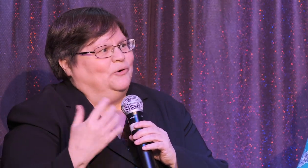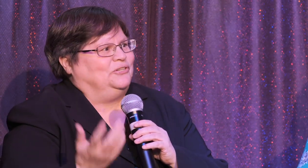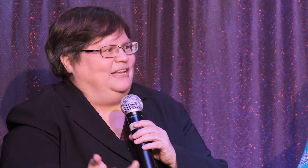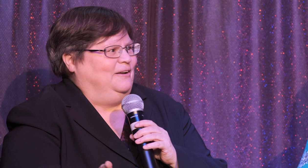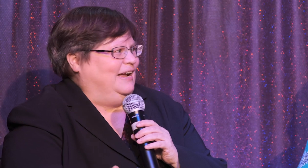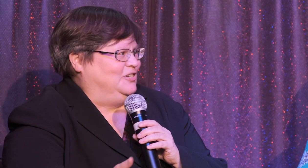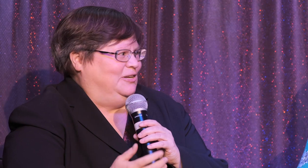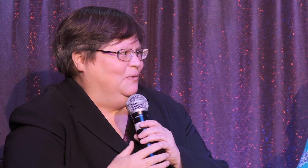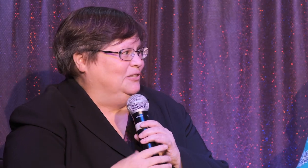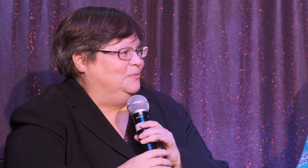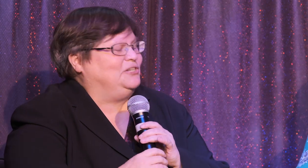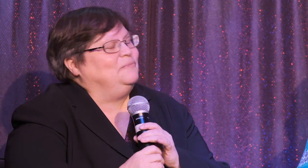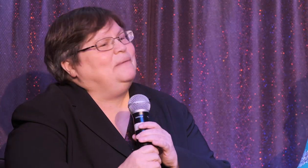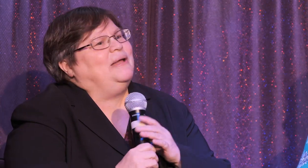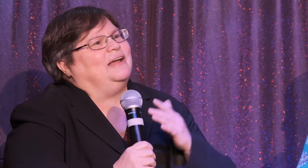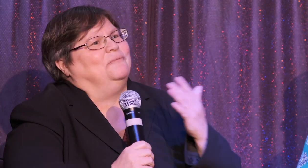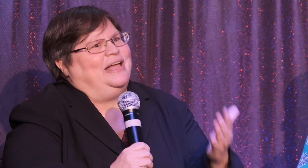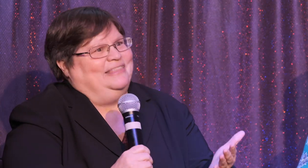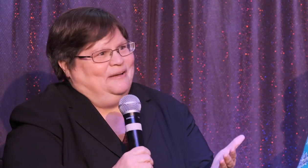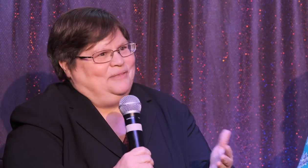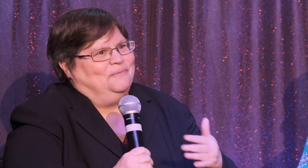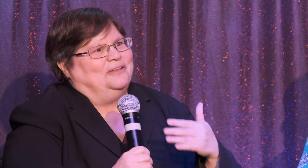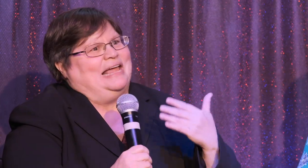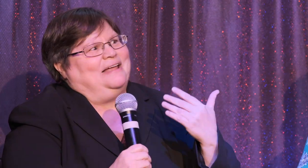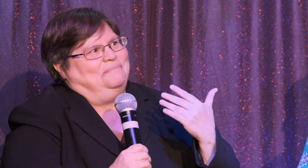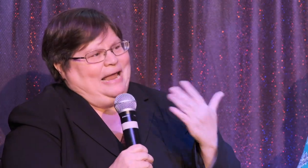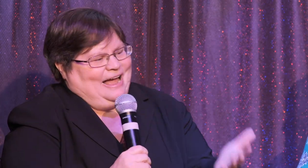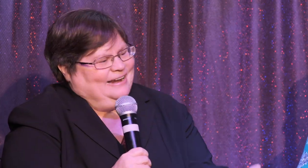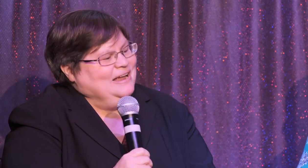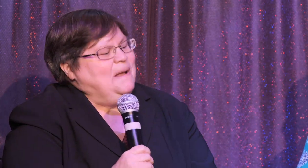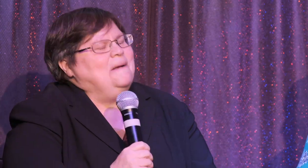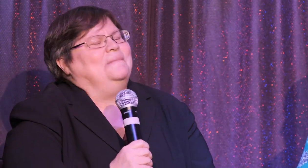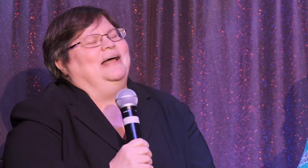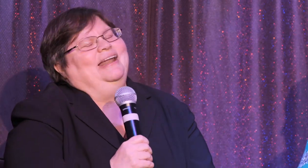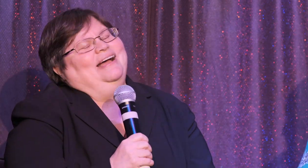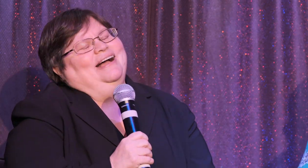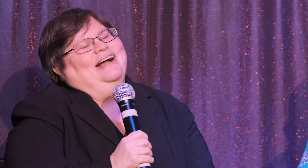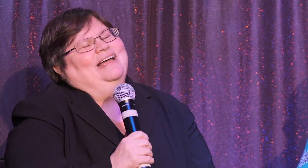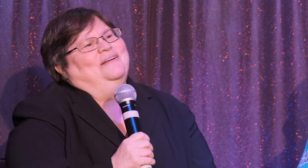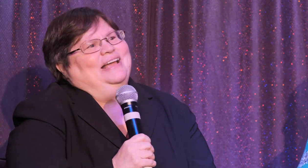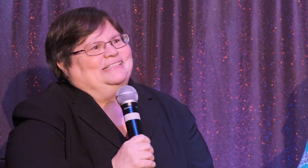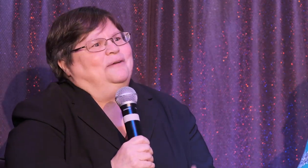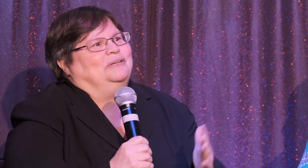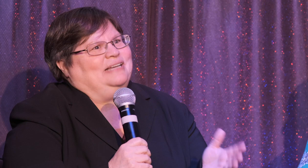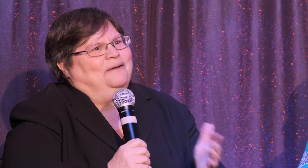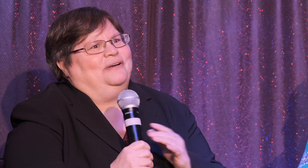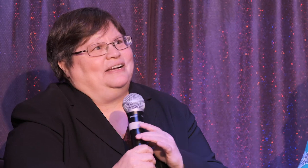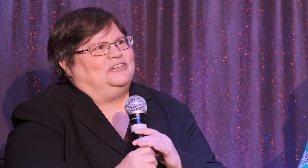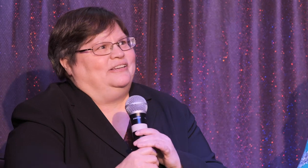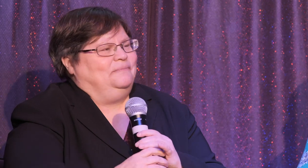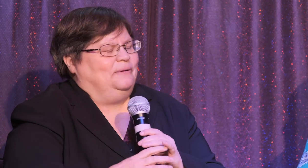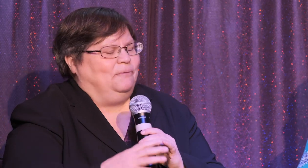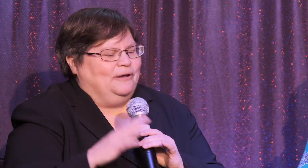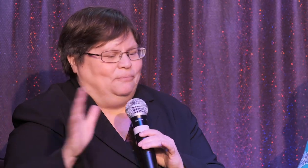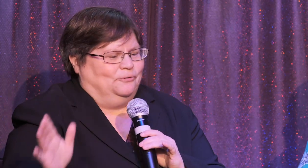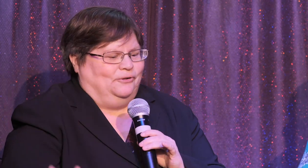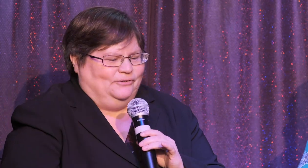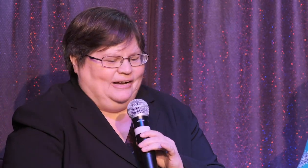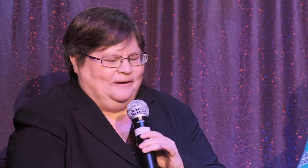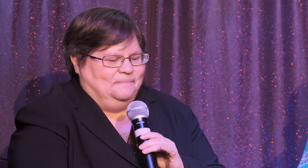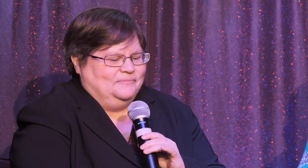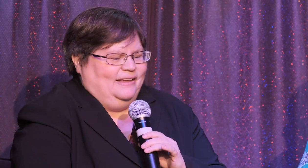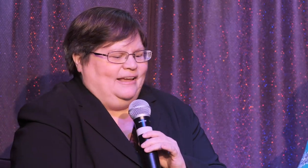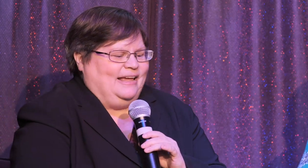remembered it worse than it actually was. When she went back and read them, they weren't that bad. But Yes, I would actually be pretty